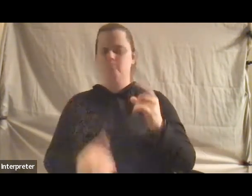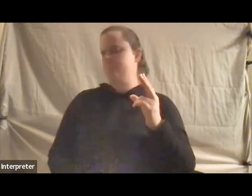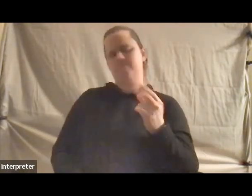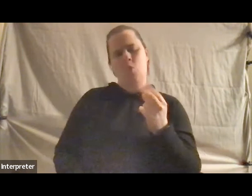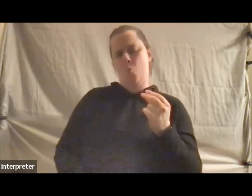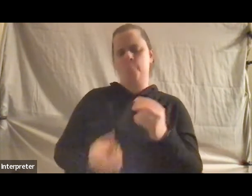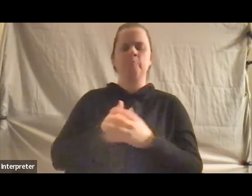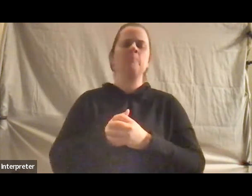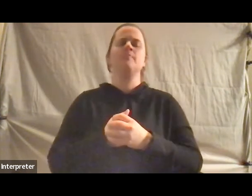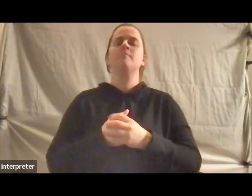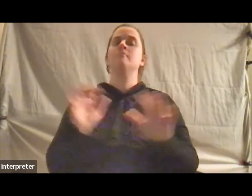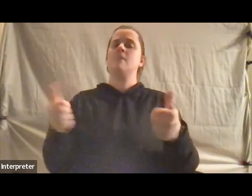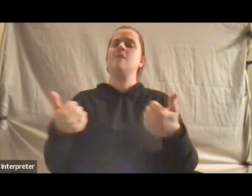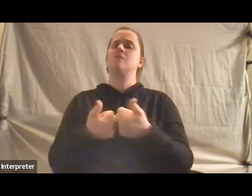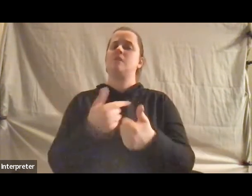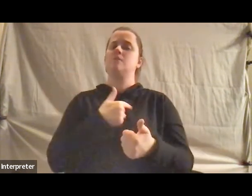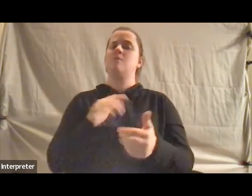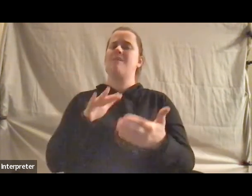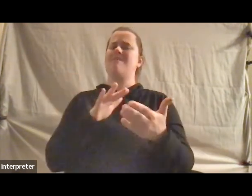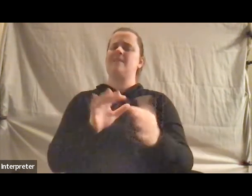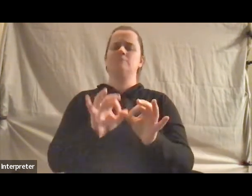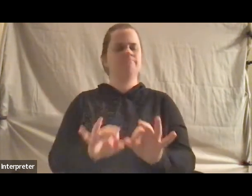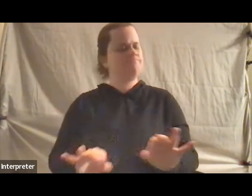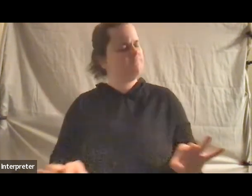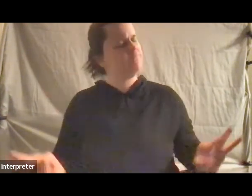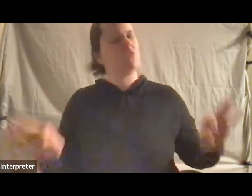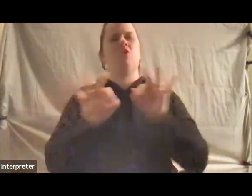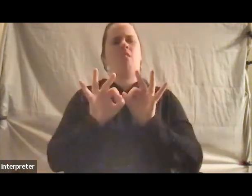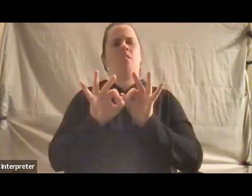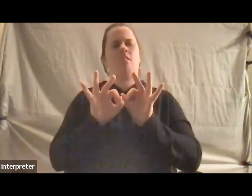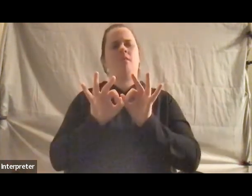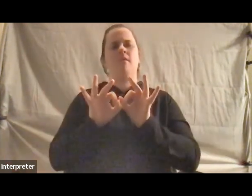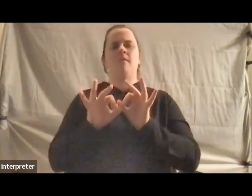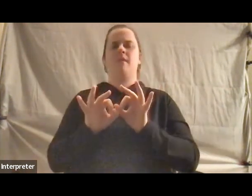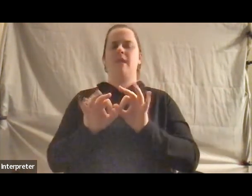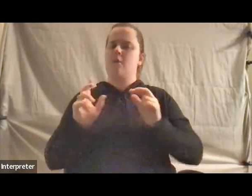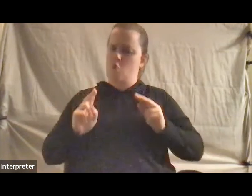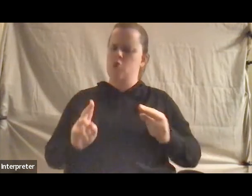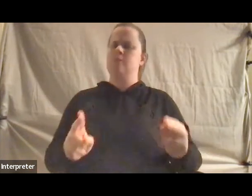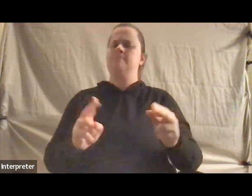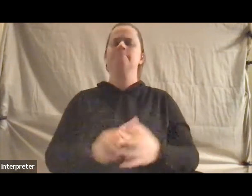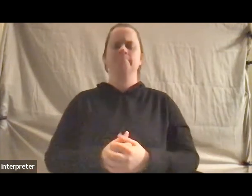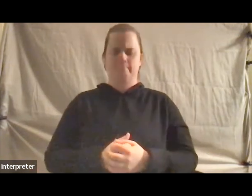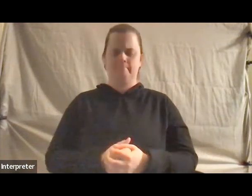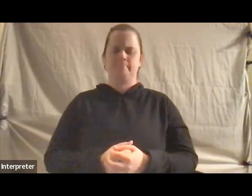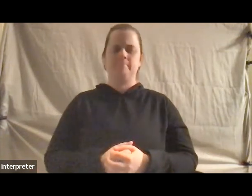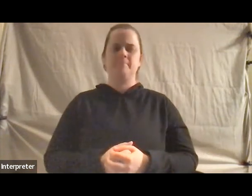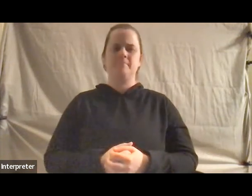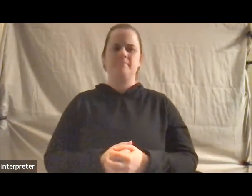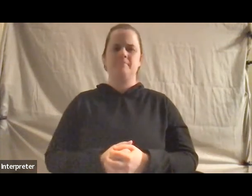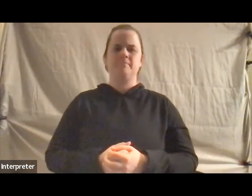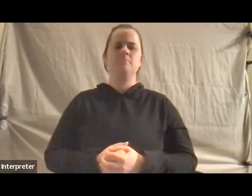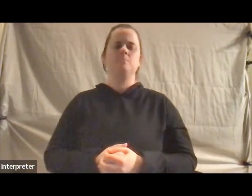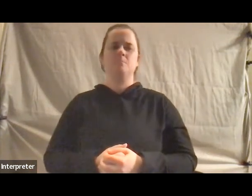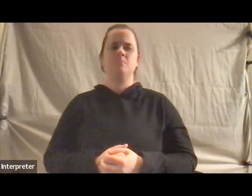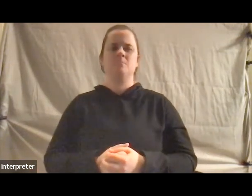The challenges facing us are critical, and yes, they are urgent. While there may be days